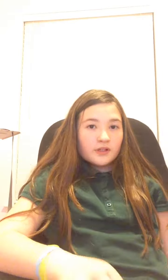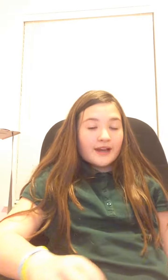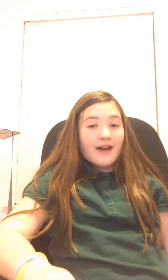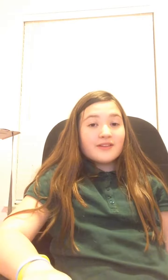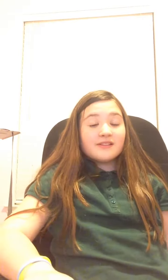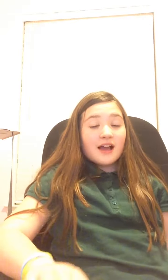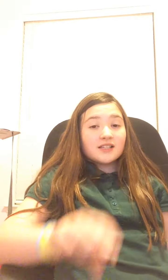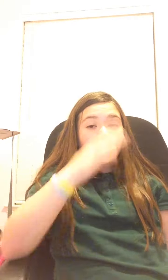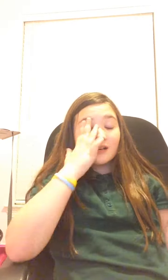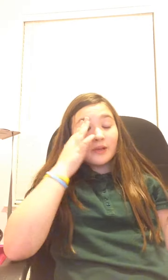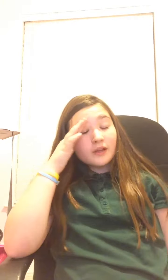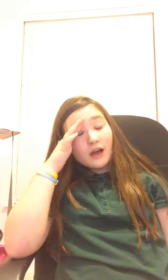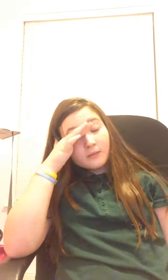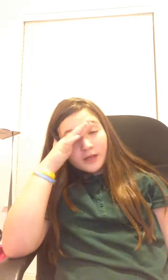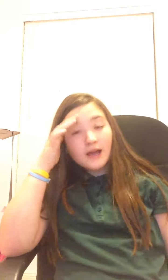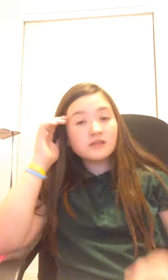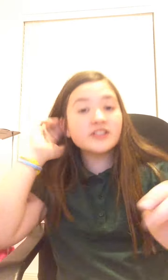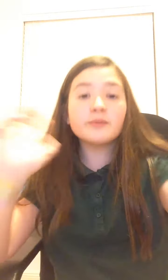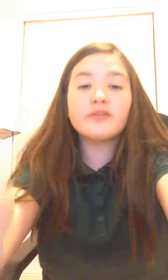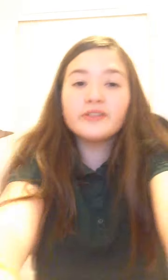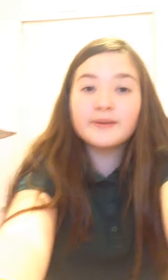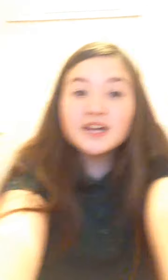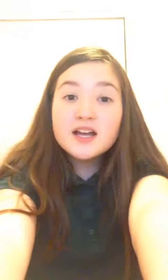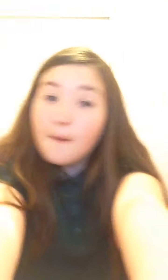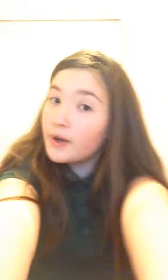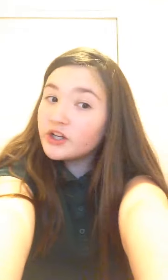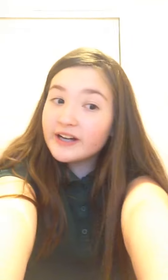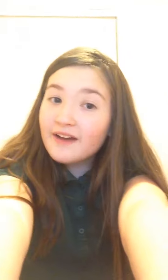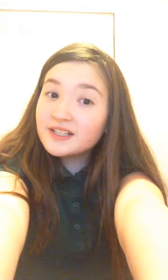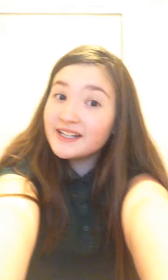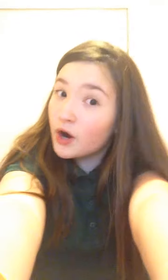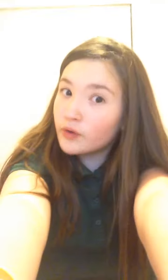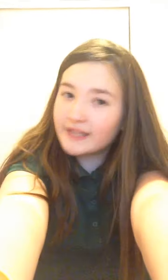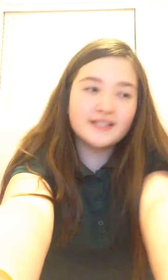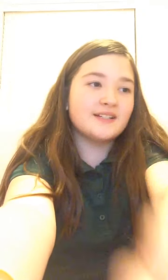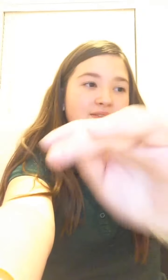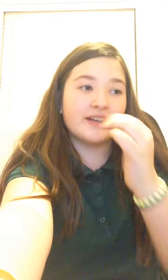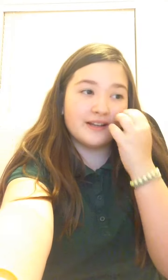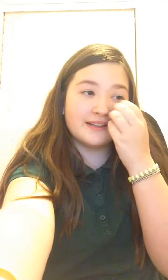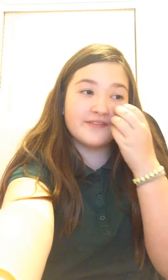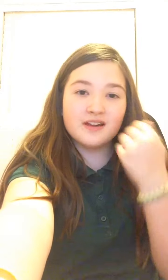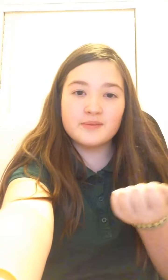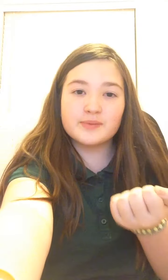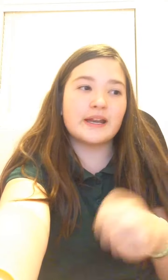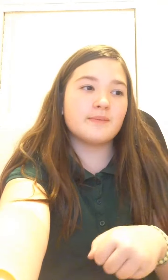now this is actually gonna be, I'm gonna actually share my real name, but you're gonna have to decode it. Okay, and leave in the comments my name.